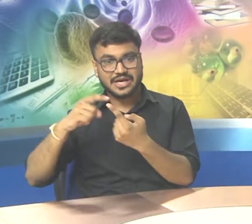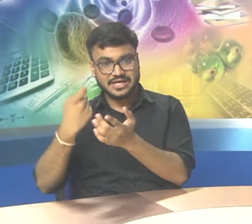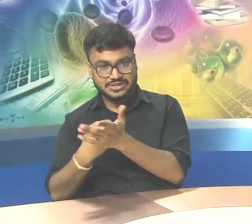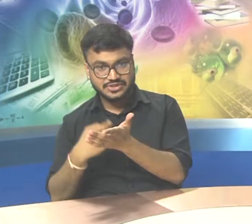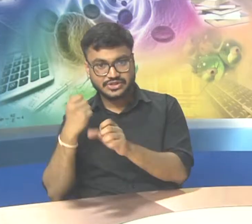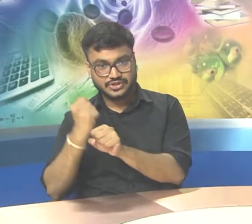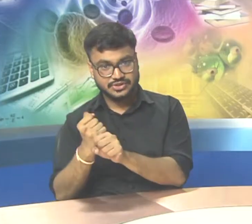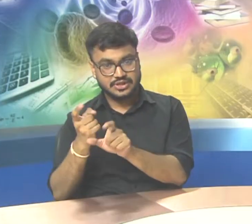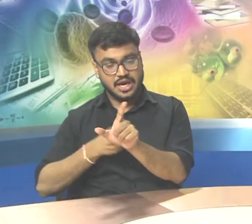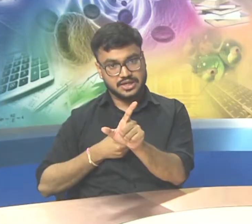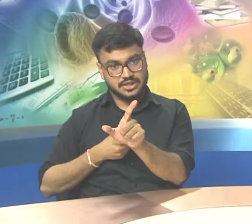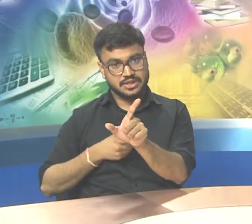tapioca, etc.